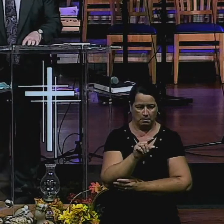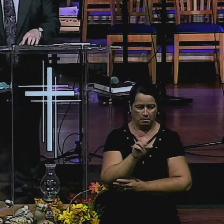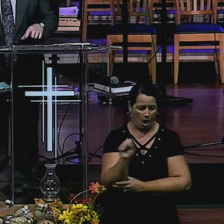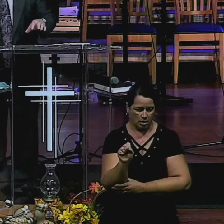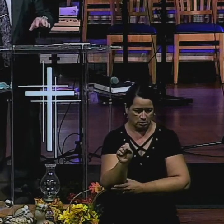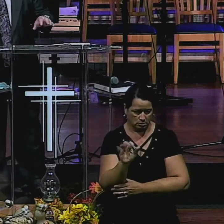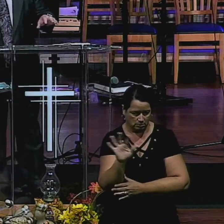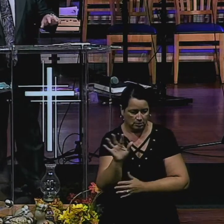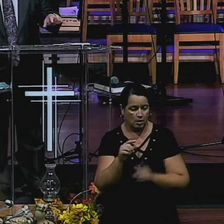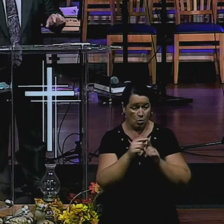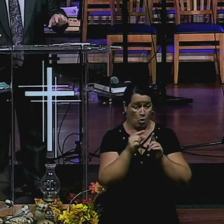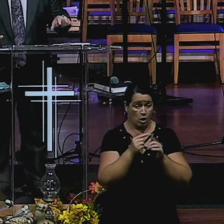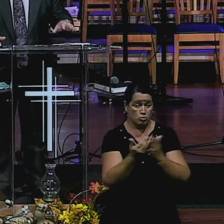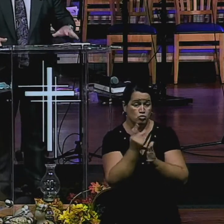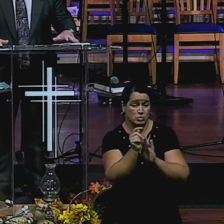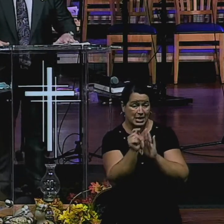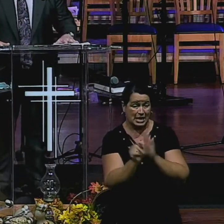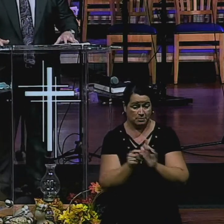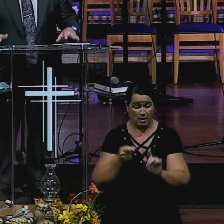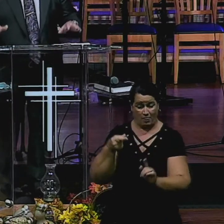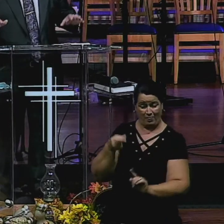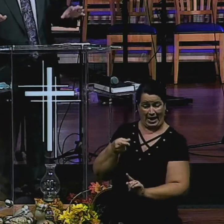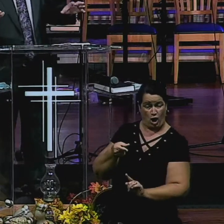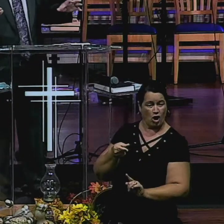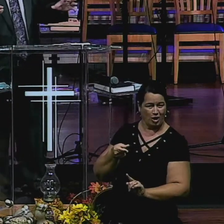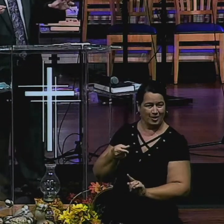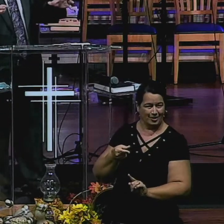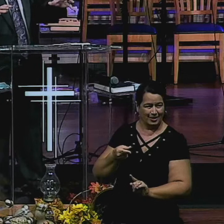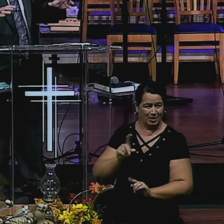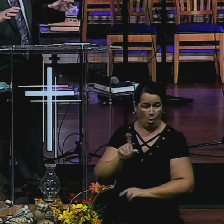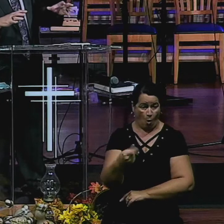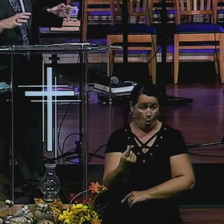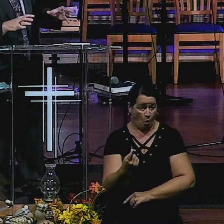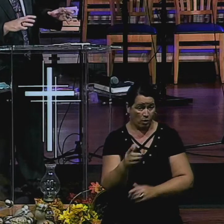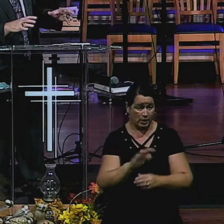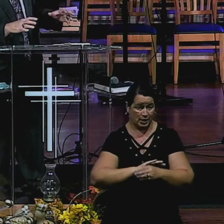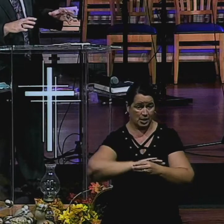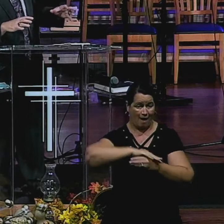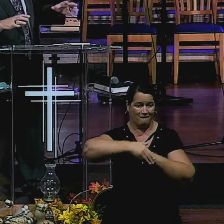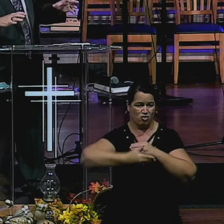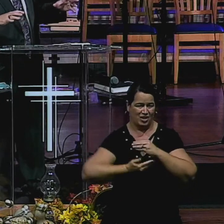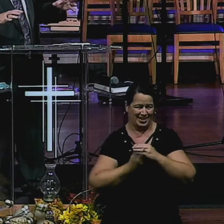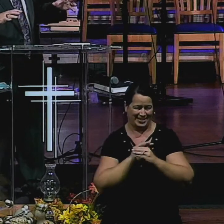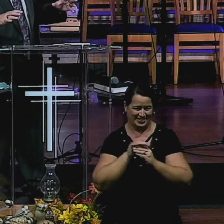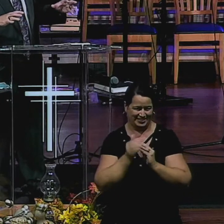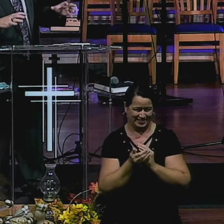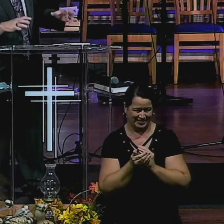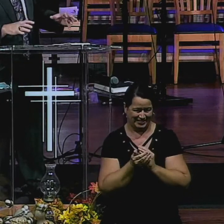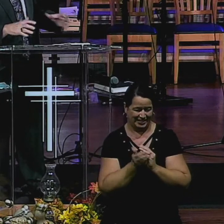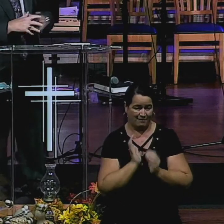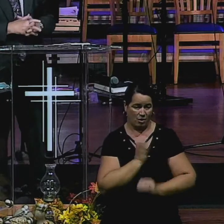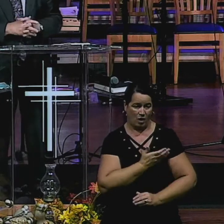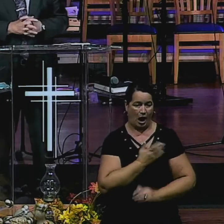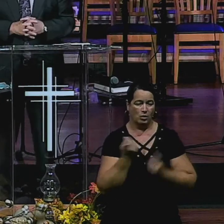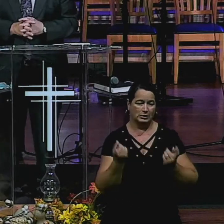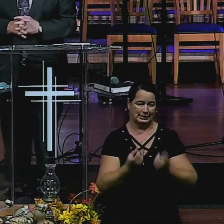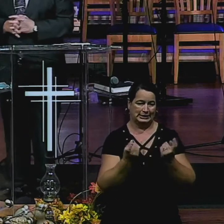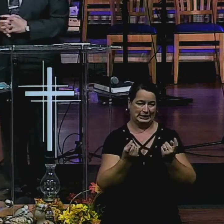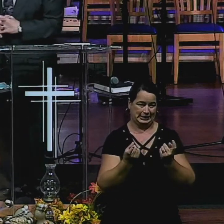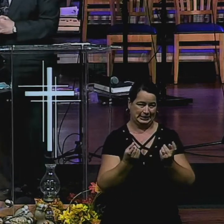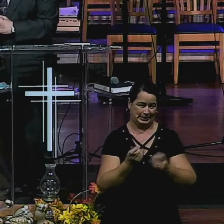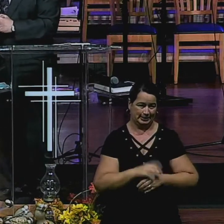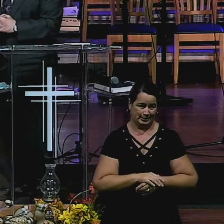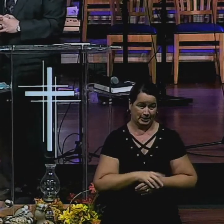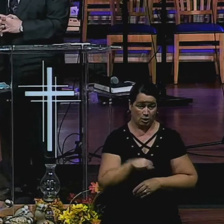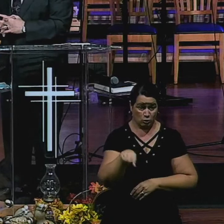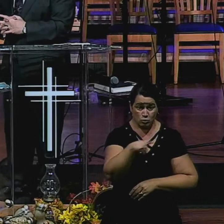New Testament is there in the Old Testament. The only covering for our sin. Because we have all